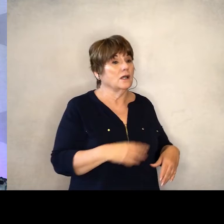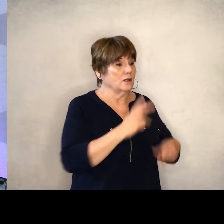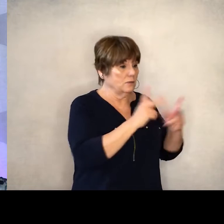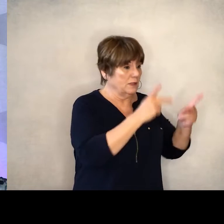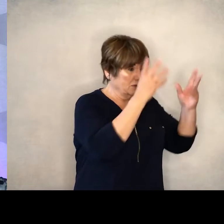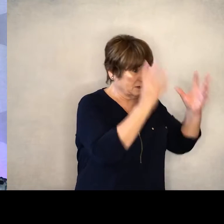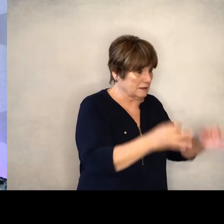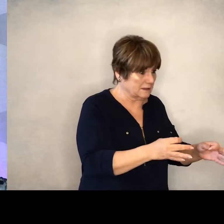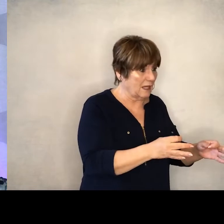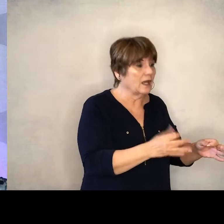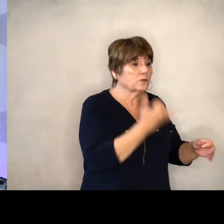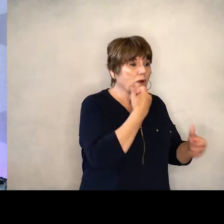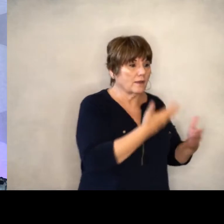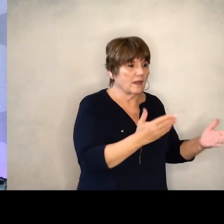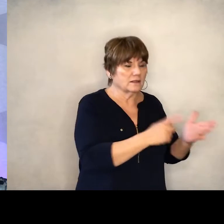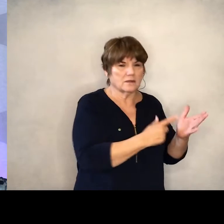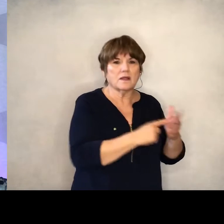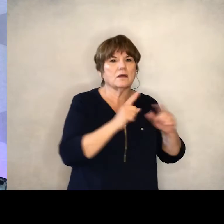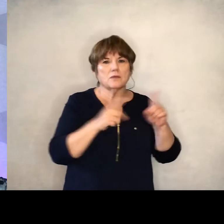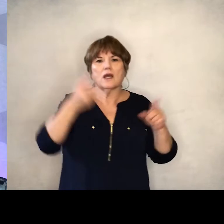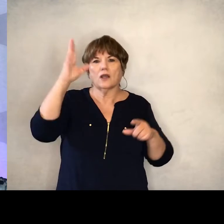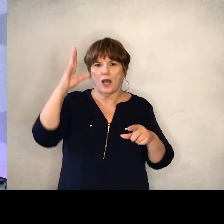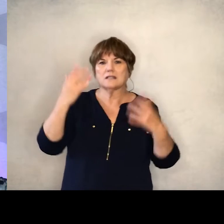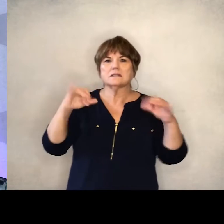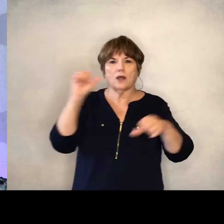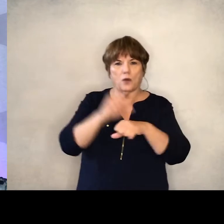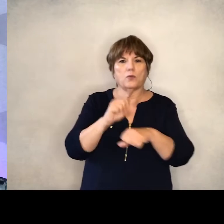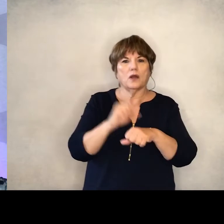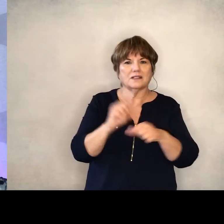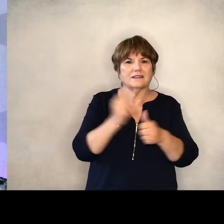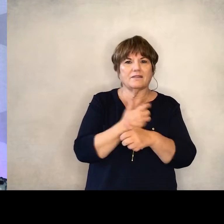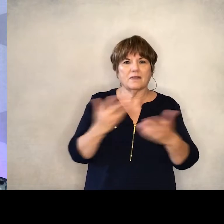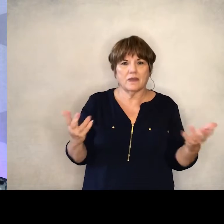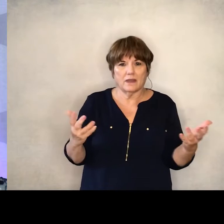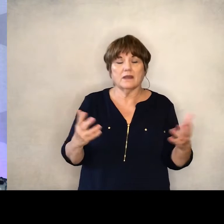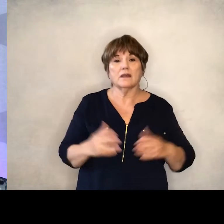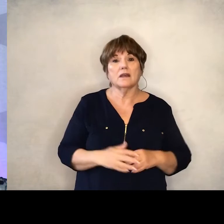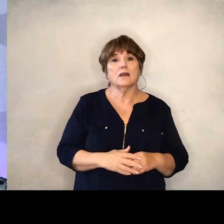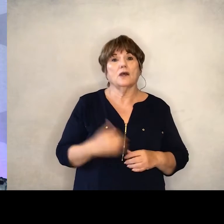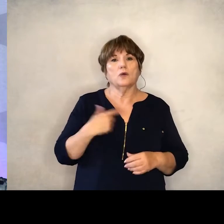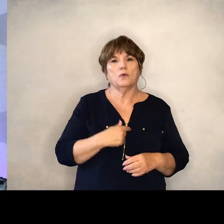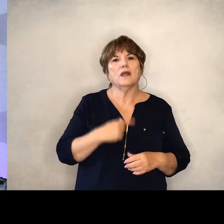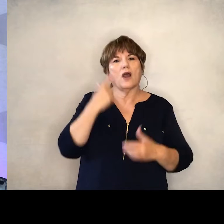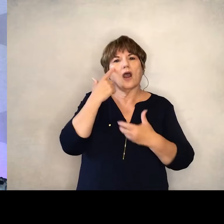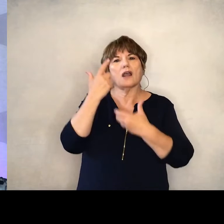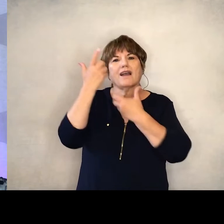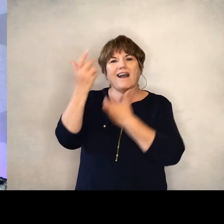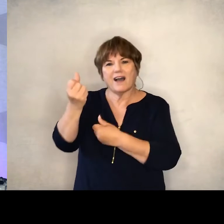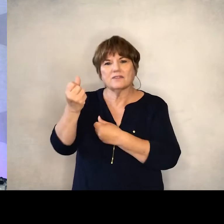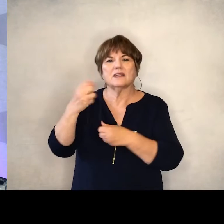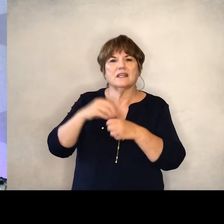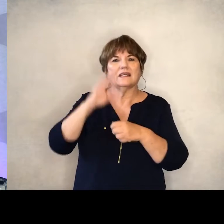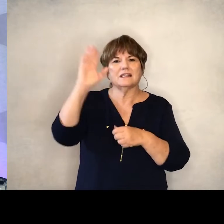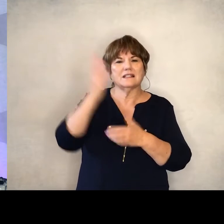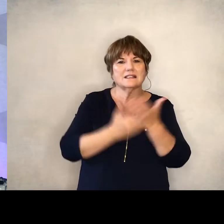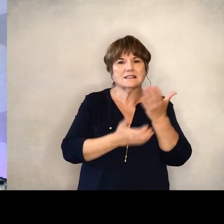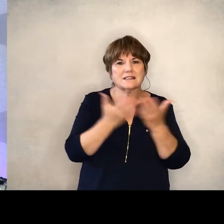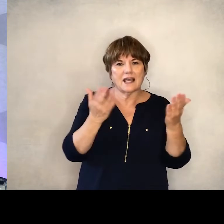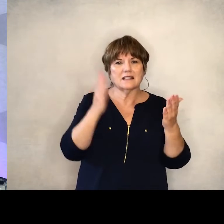is at work in all things. It is a confidence that we are in God's hands, the God who sent His Son for